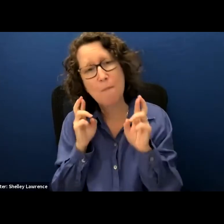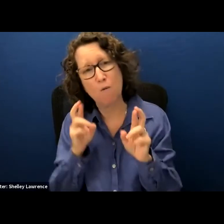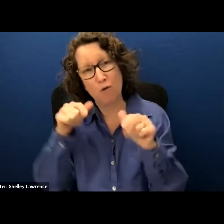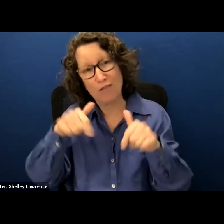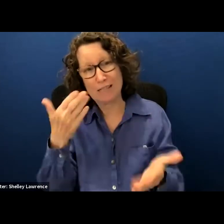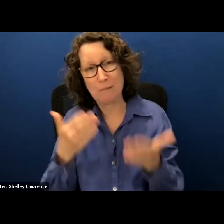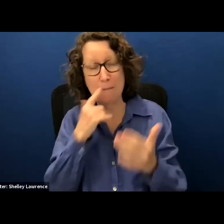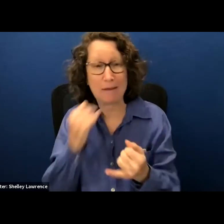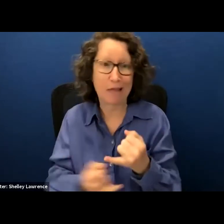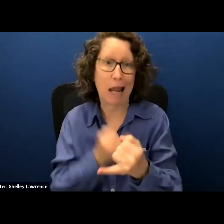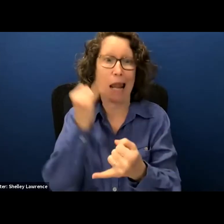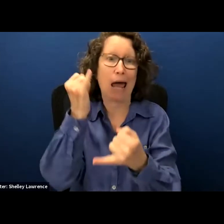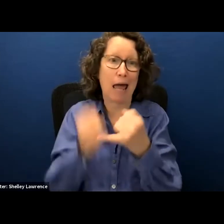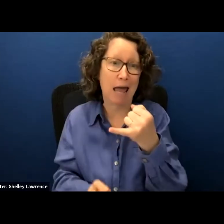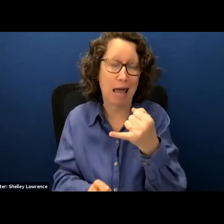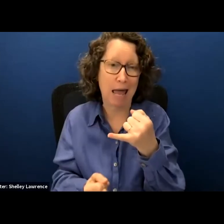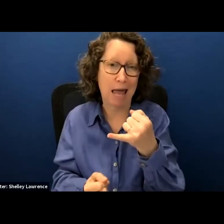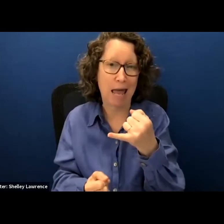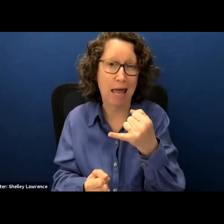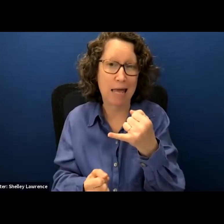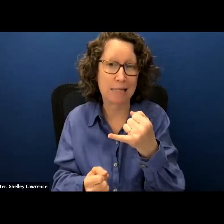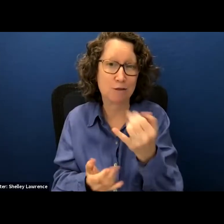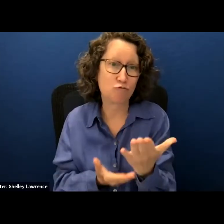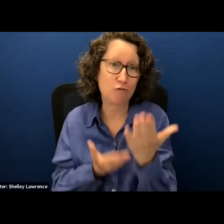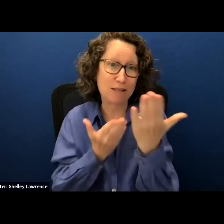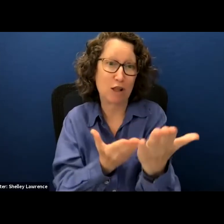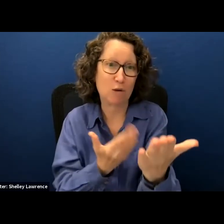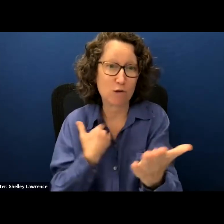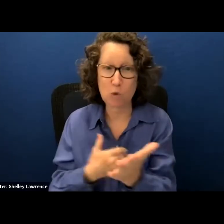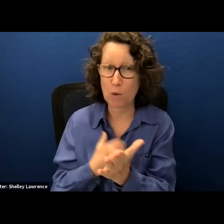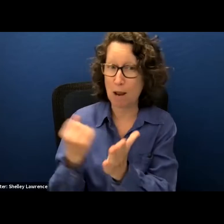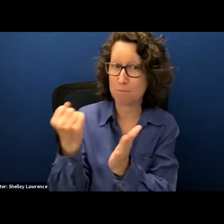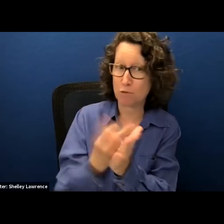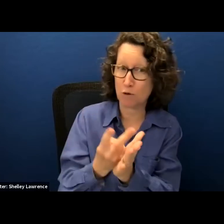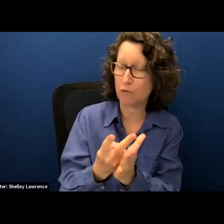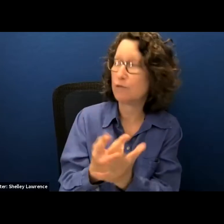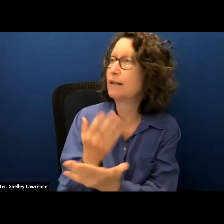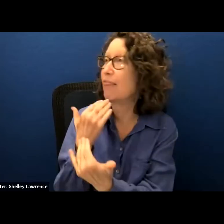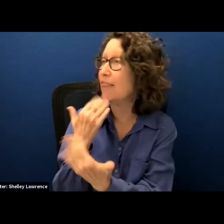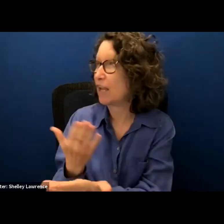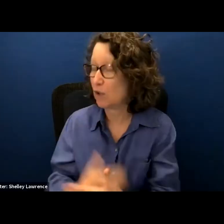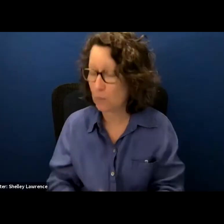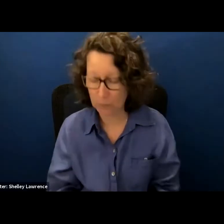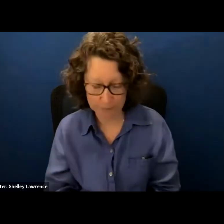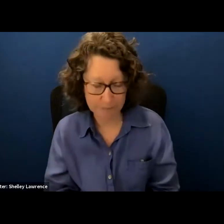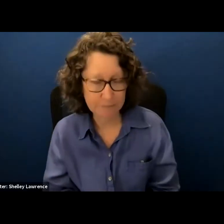might be the last resolution that we approve. So thank you.